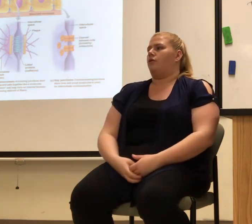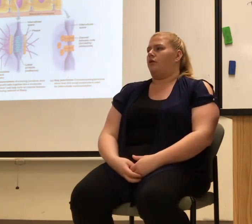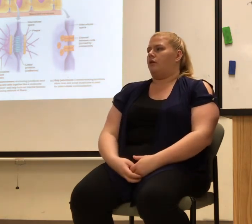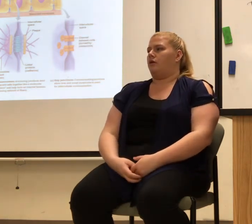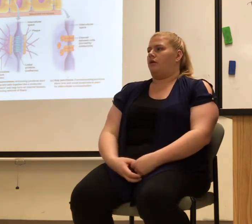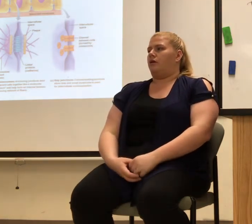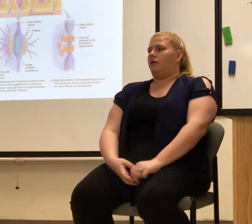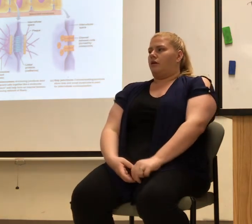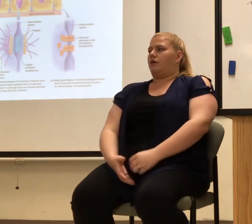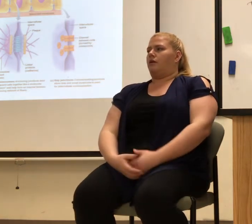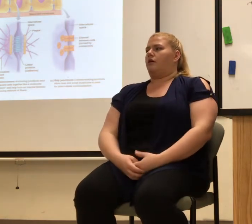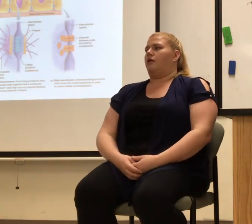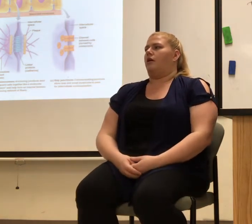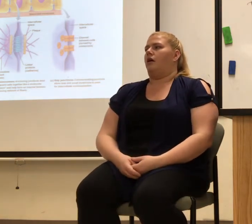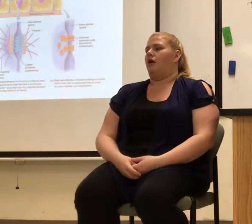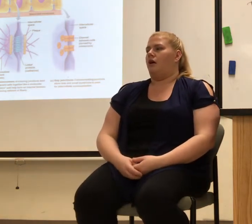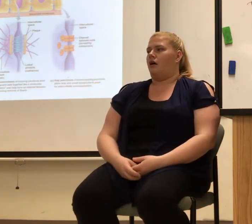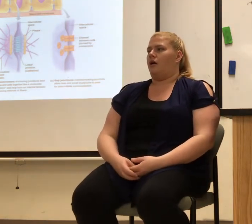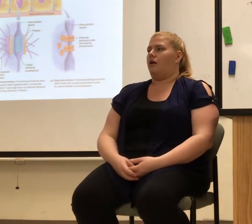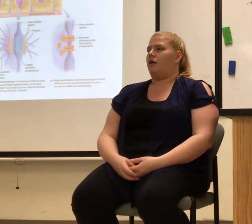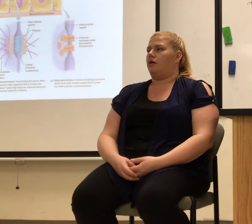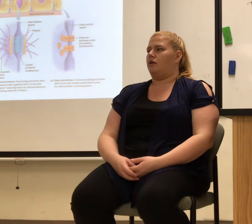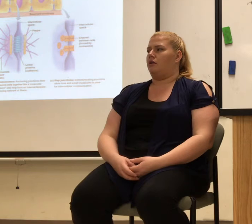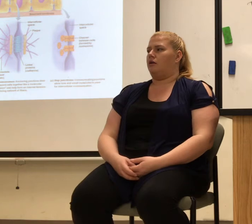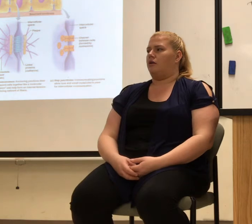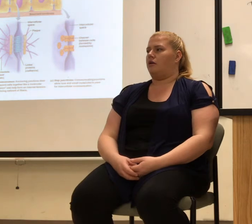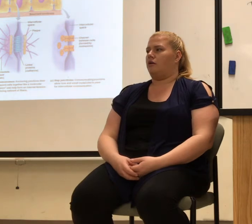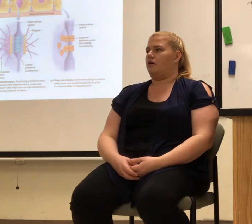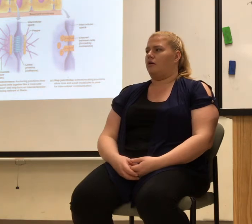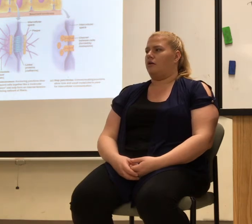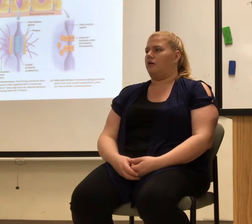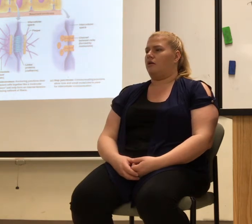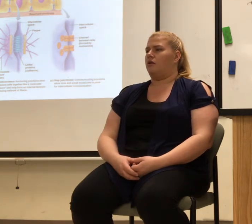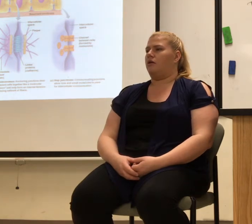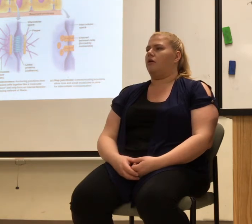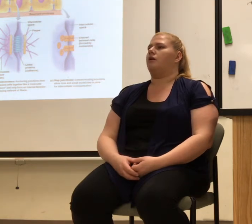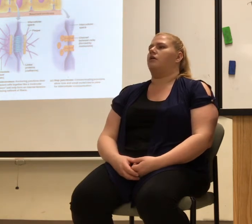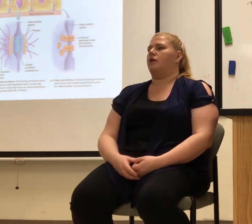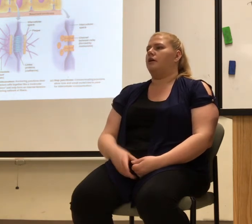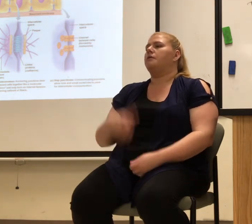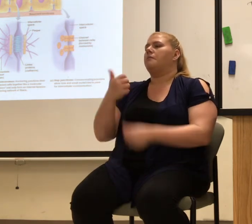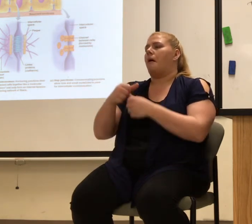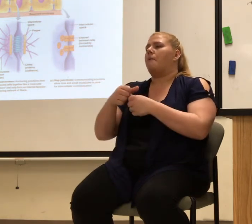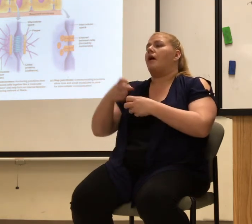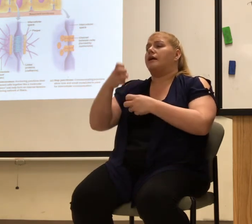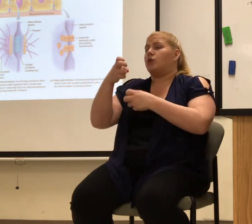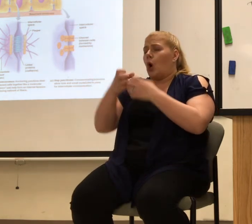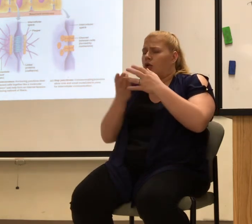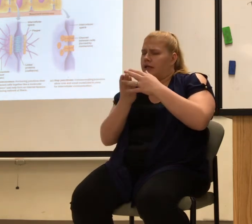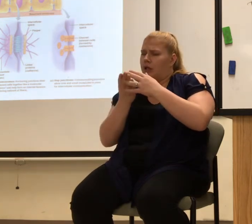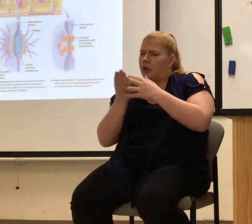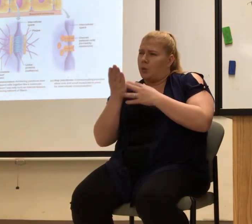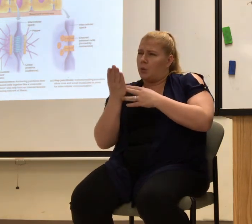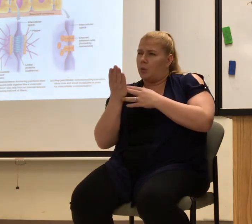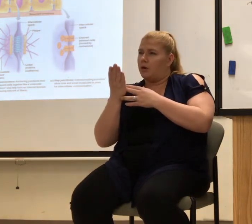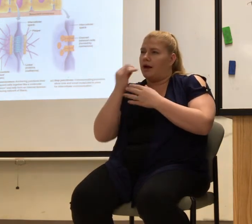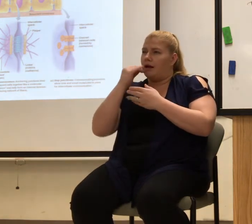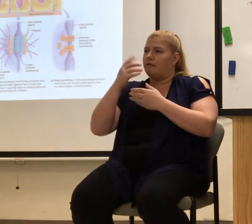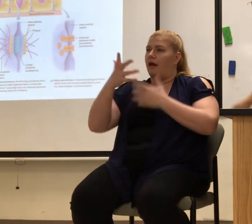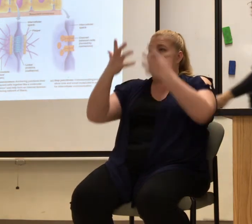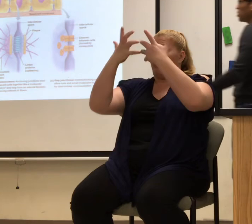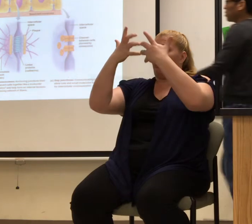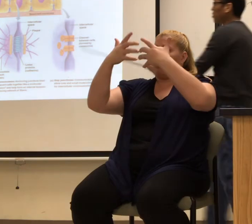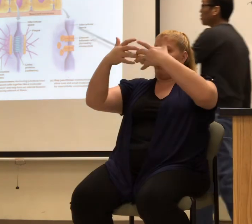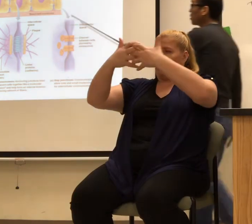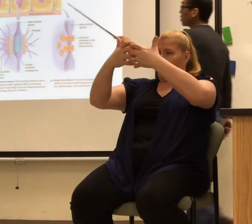I mean, just remember, tight junctions are tight. It's hard to slip through. And that's what they have illustrated at the top of the cell here,